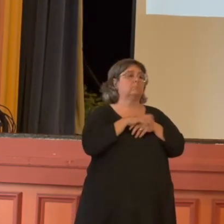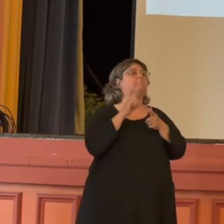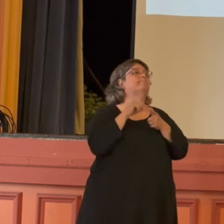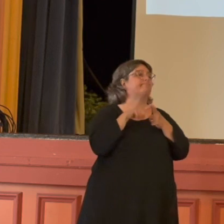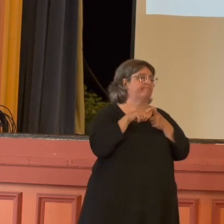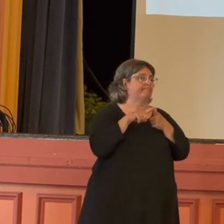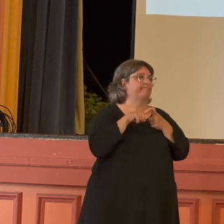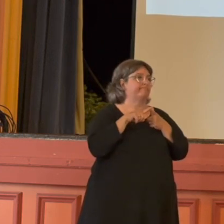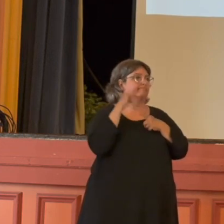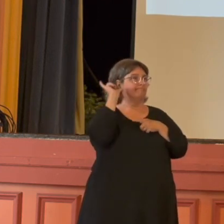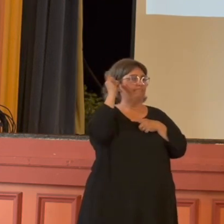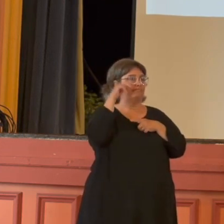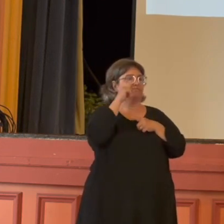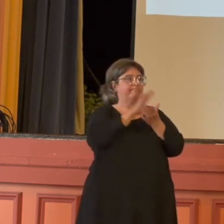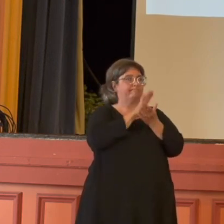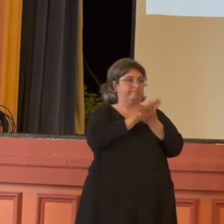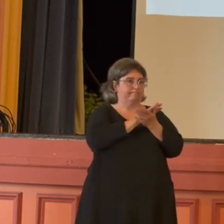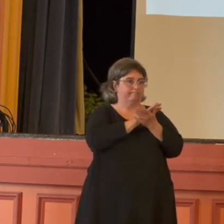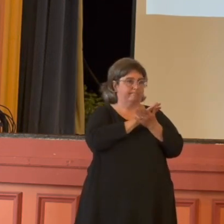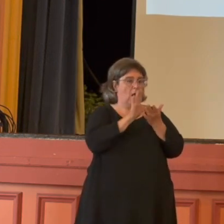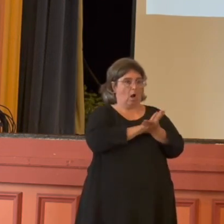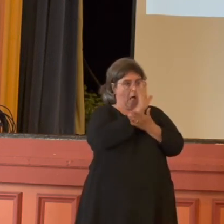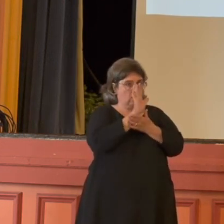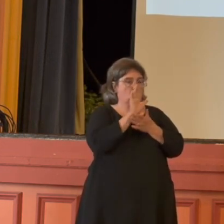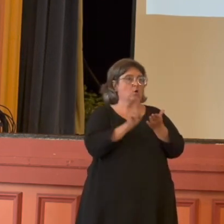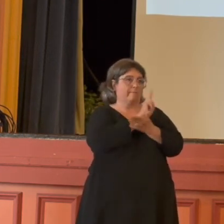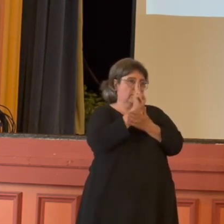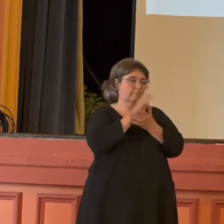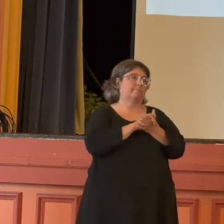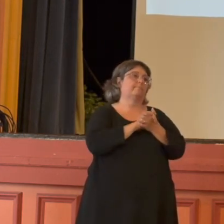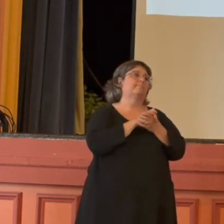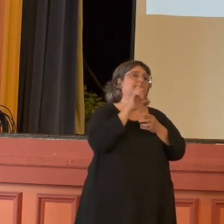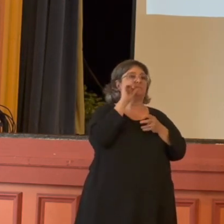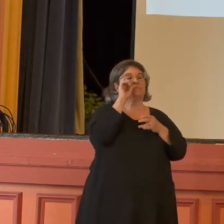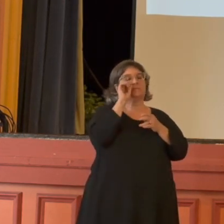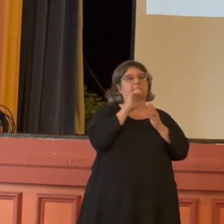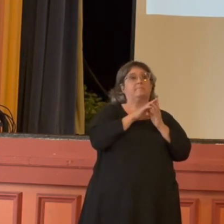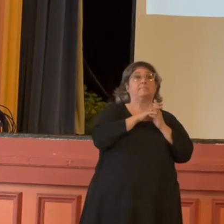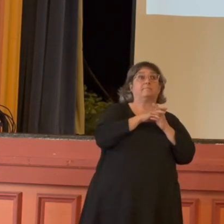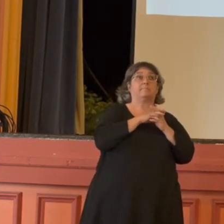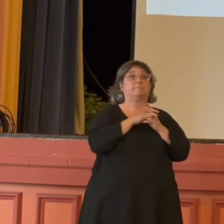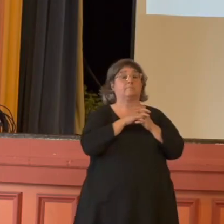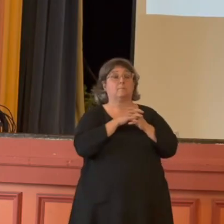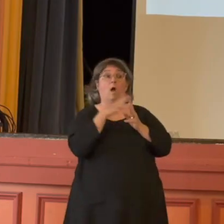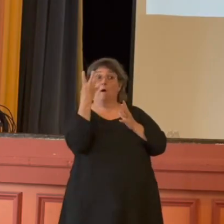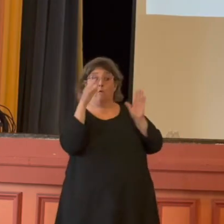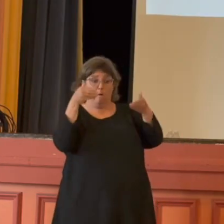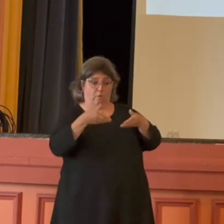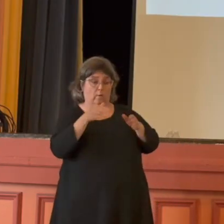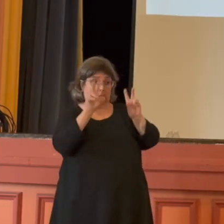or a Buffalo public school, college, or university. And there'll be 4 focus